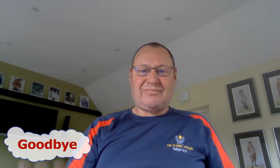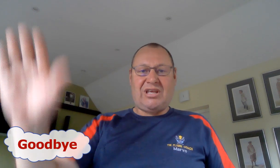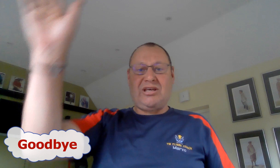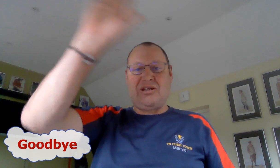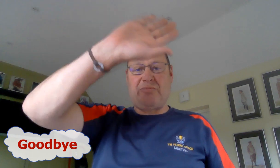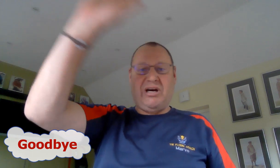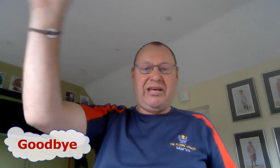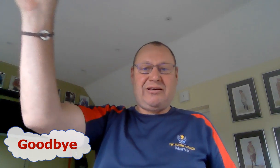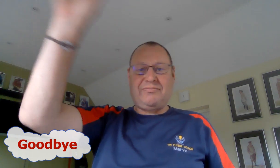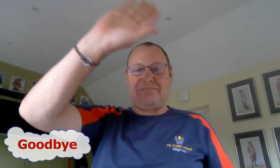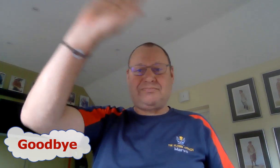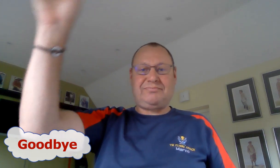Goodbye.